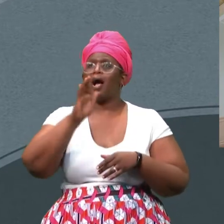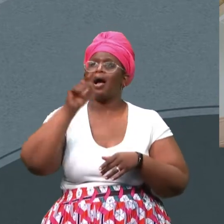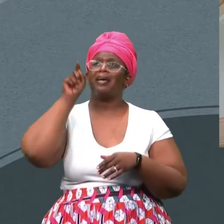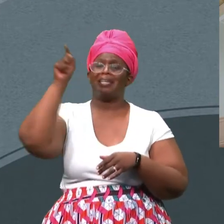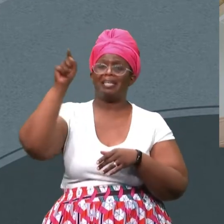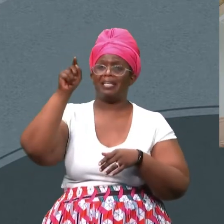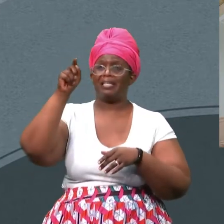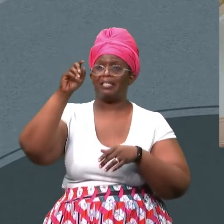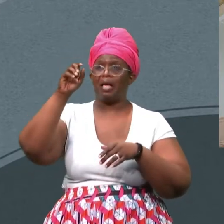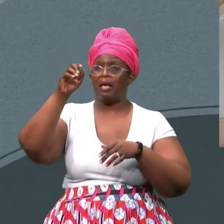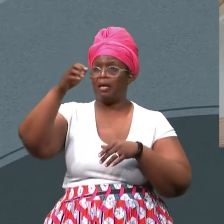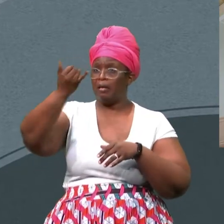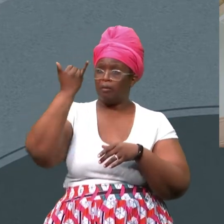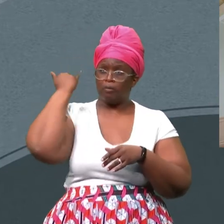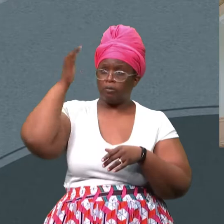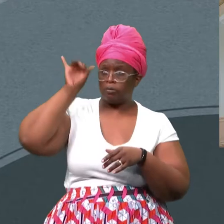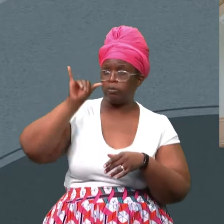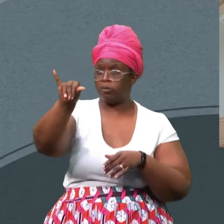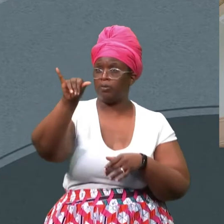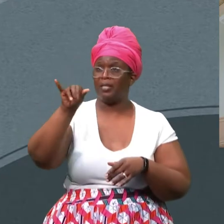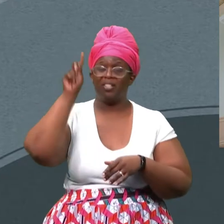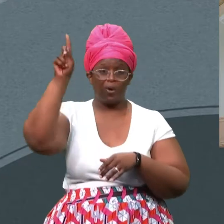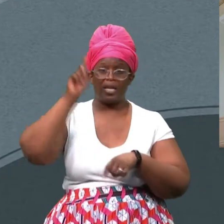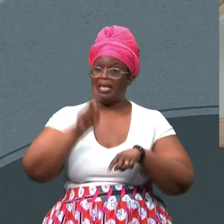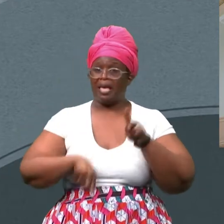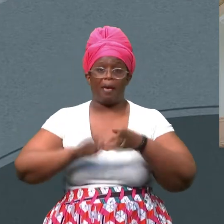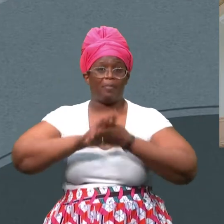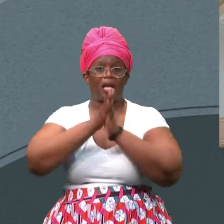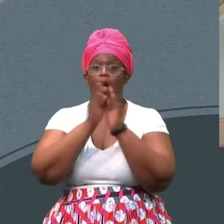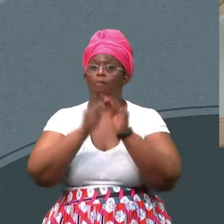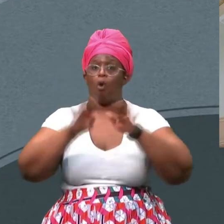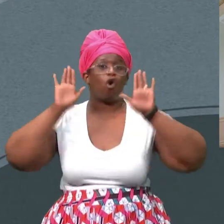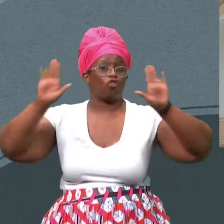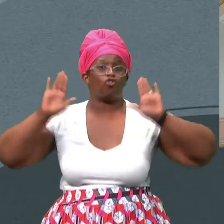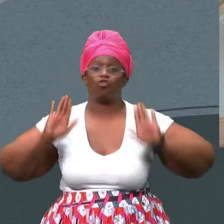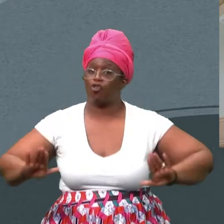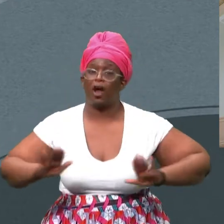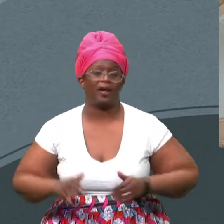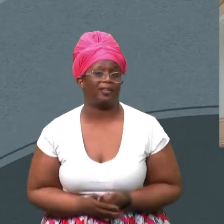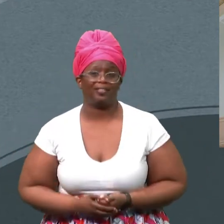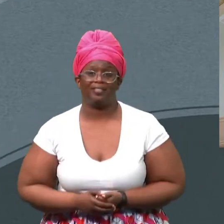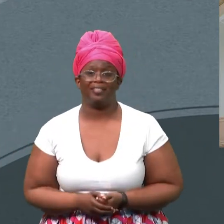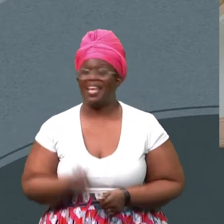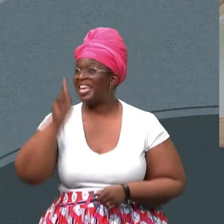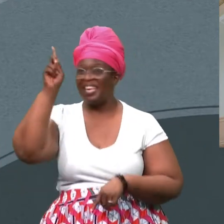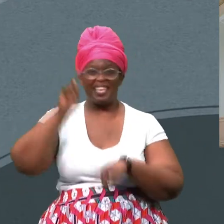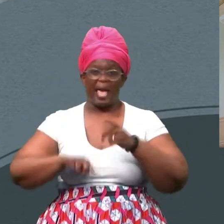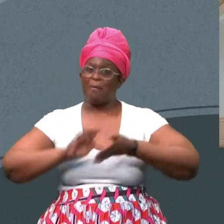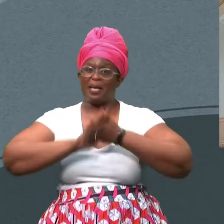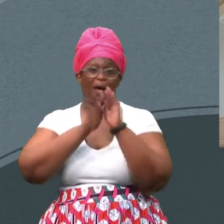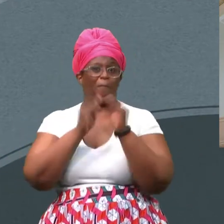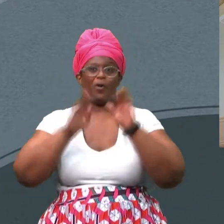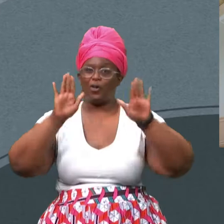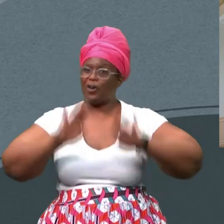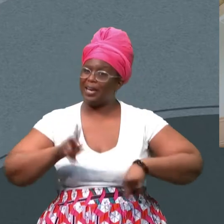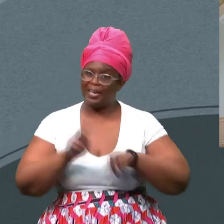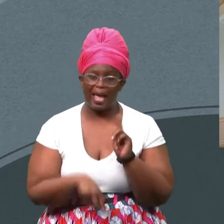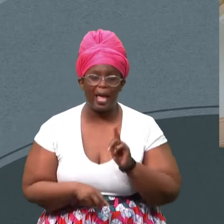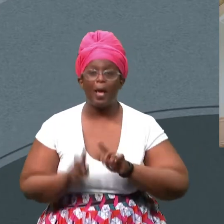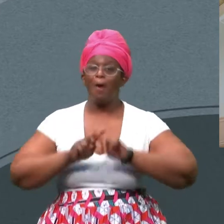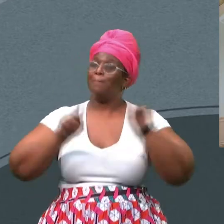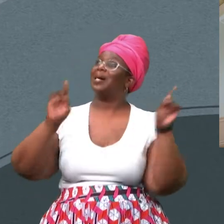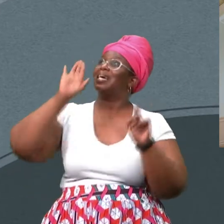made greater. Don't miss that. God is infinite. And because he's infinite, he can't really be made greater. But his